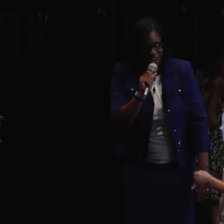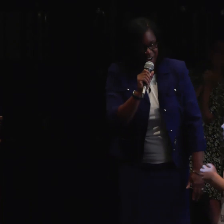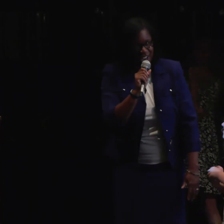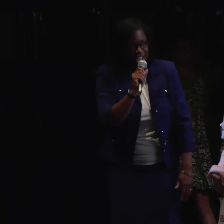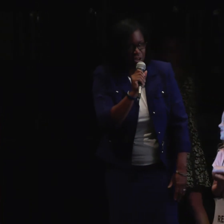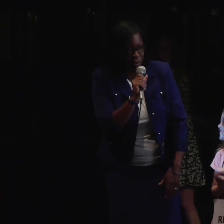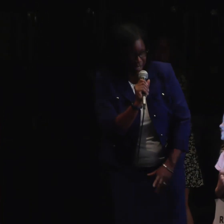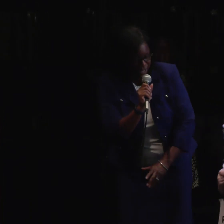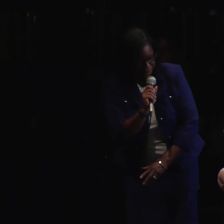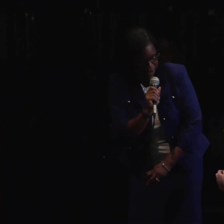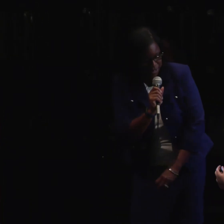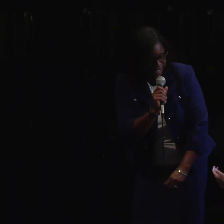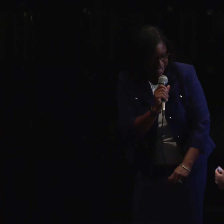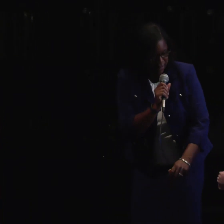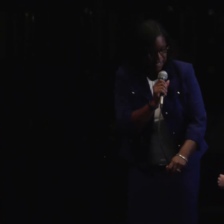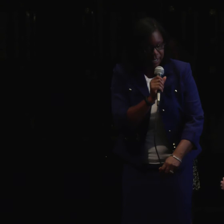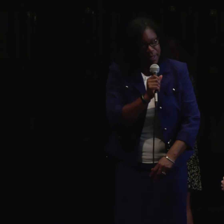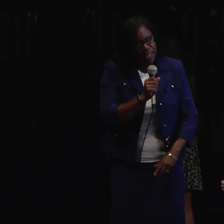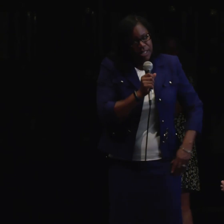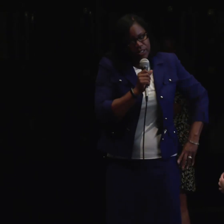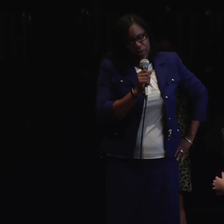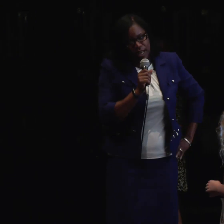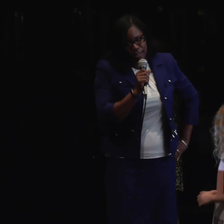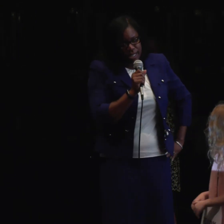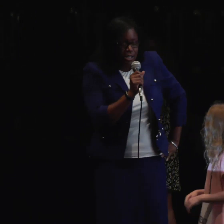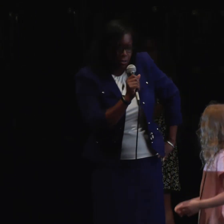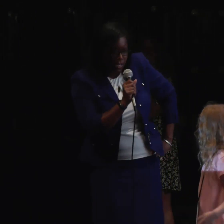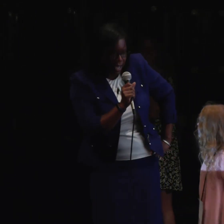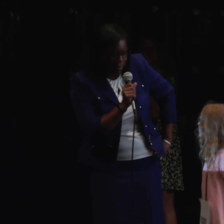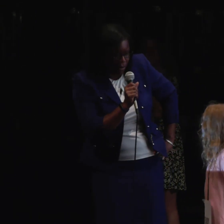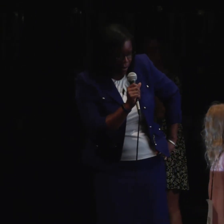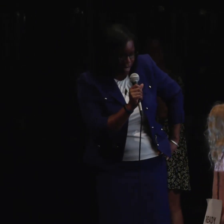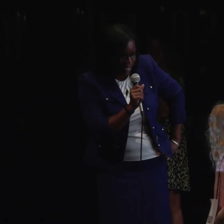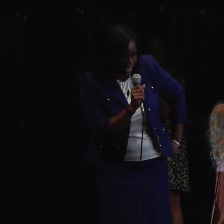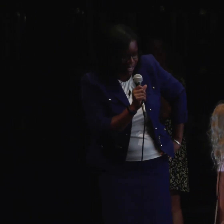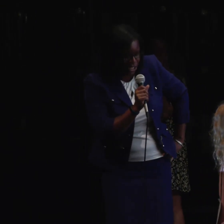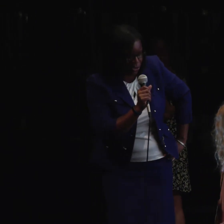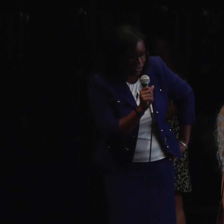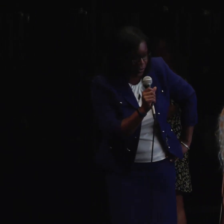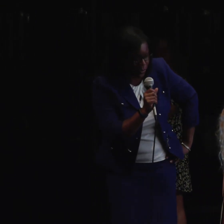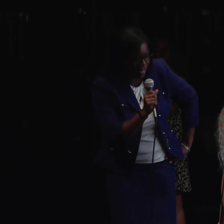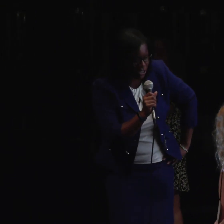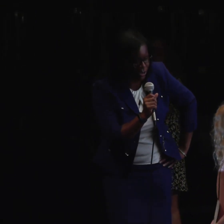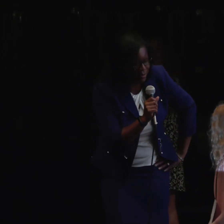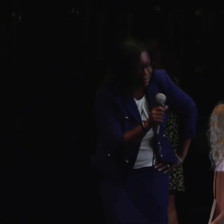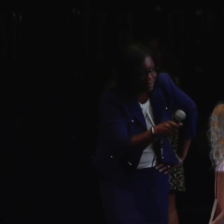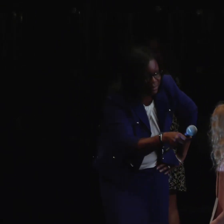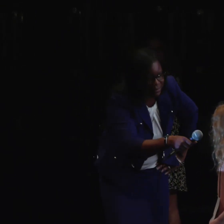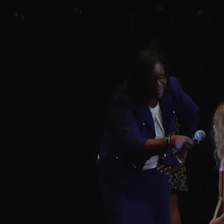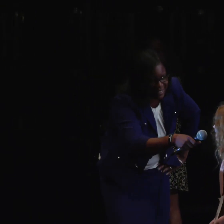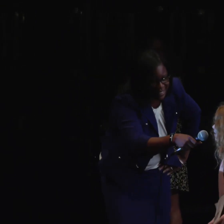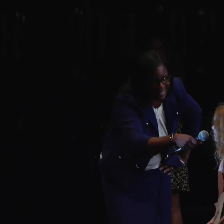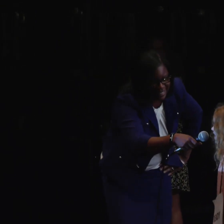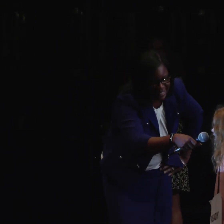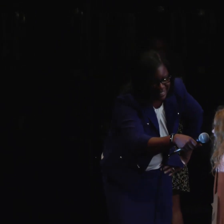Miss Mariner. And you also go to Darrington. So now, can you tell me what makes that teacher so special?